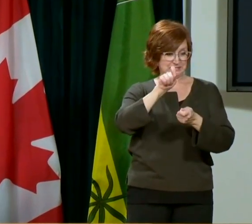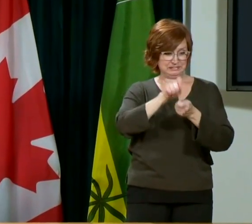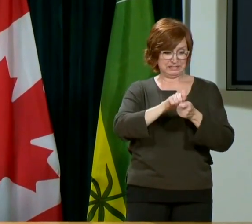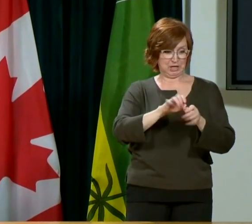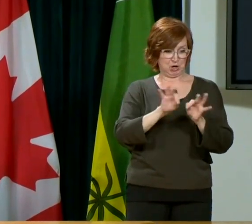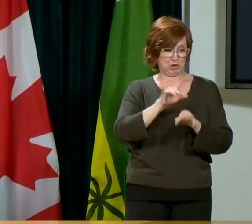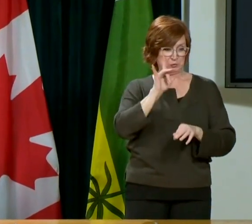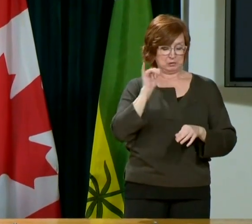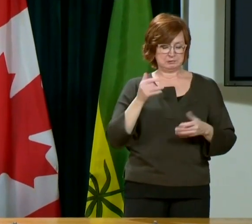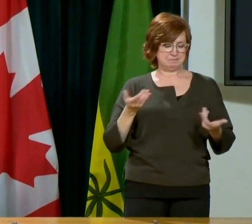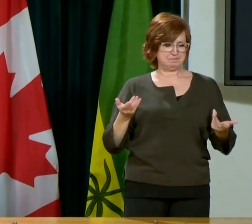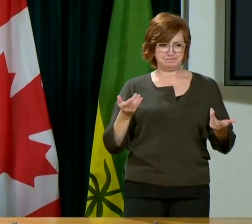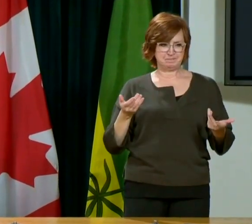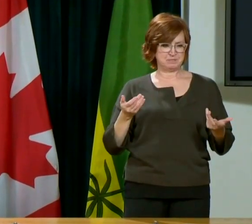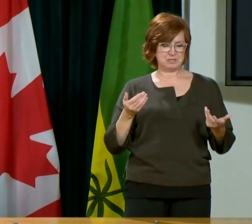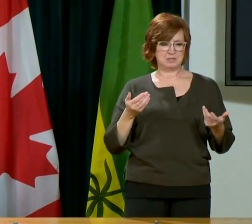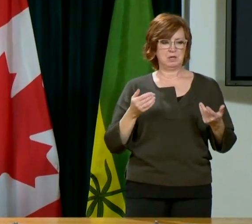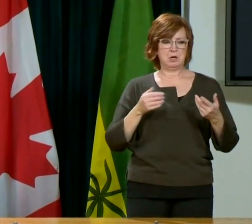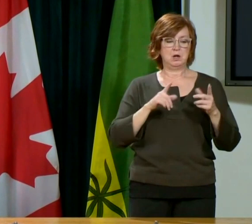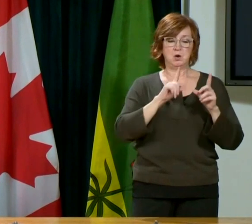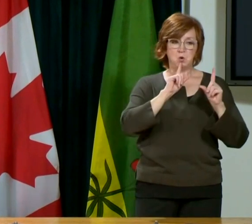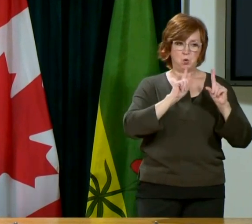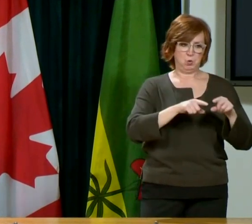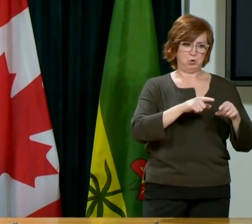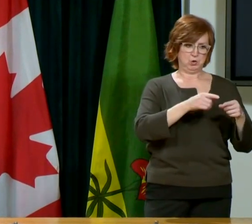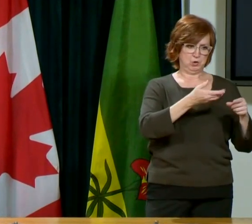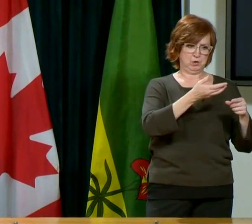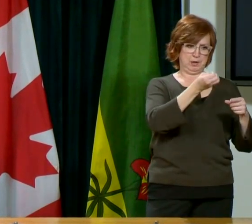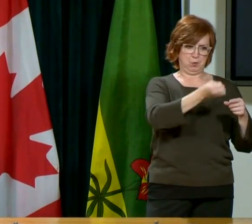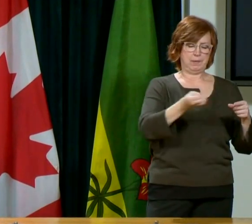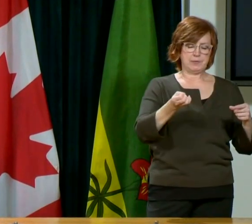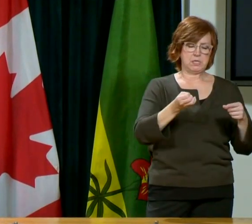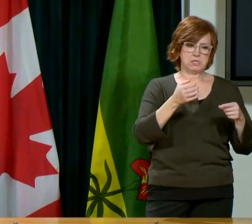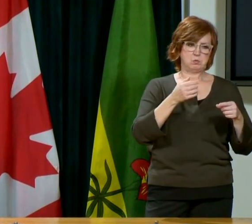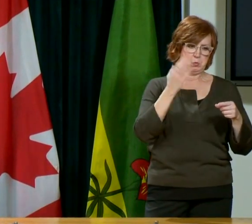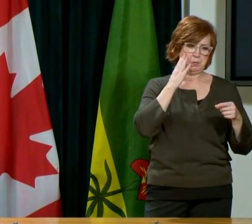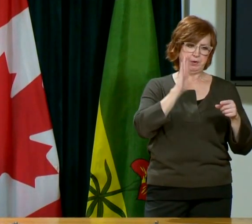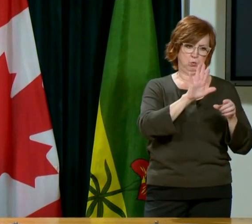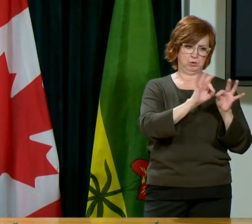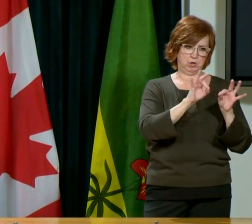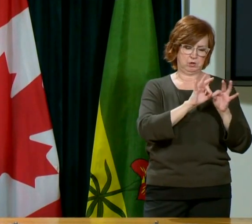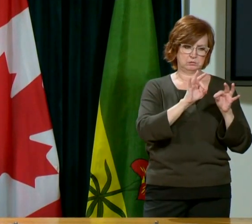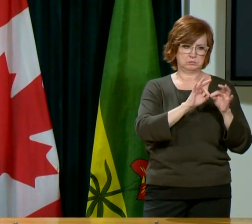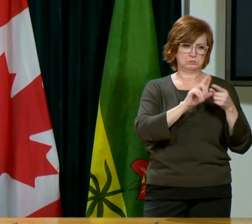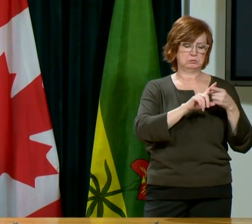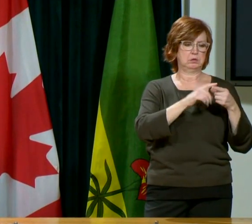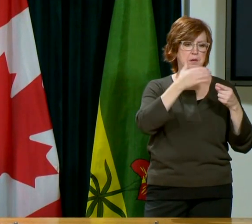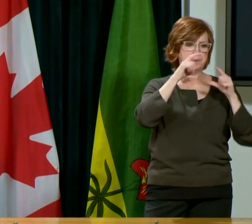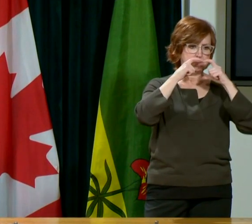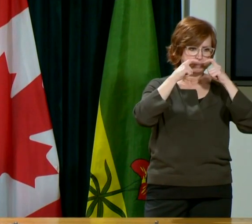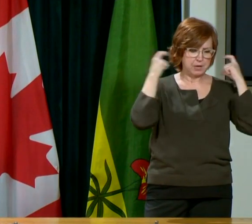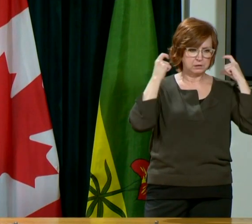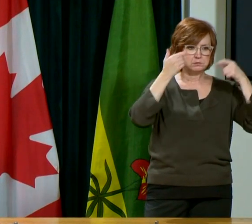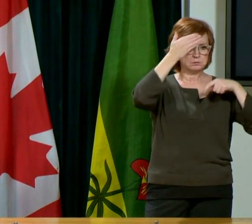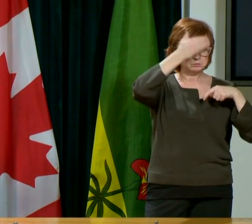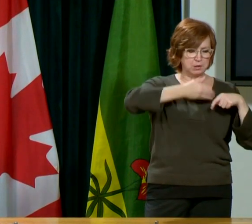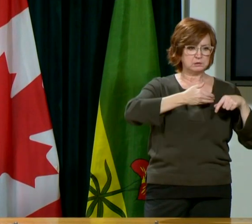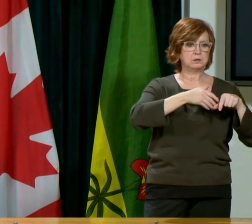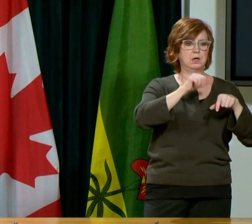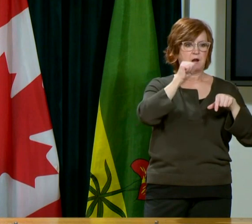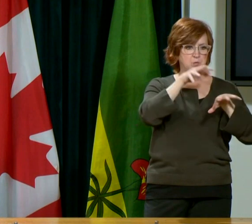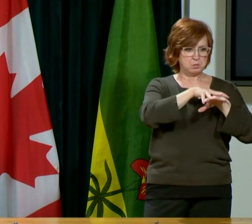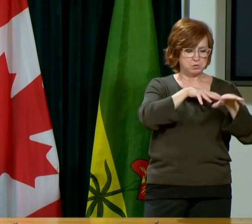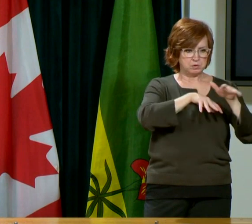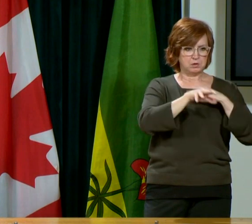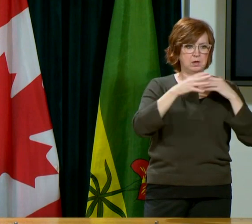is, we would be ordering 3 to 4 times what we normally would. And unfortunately, we're not paying the same